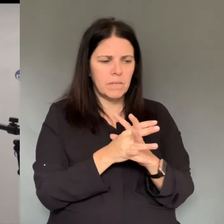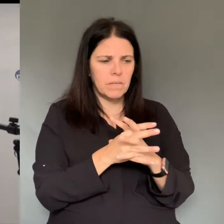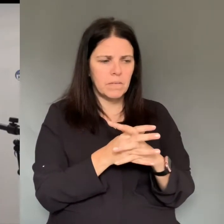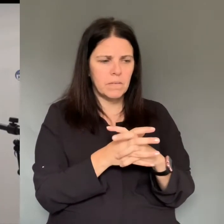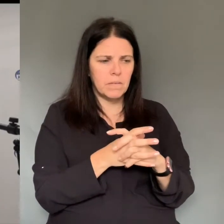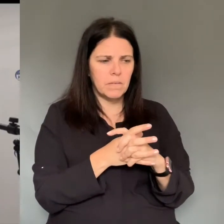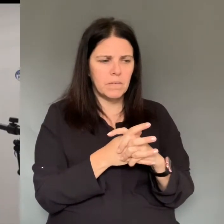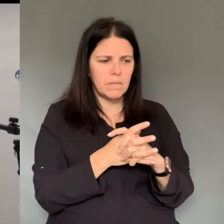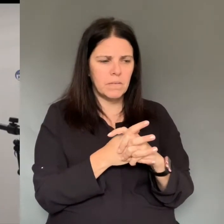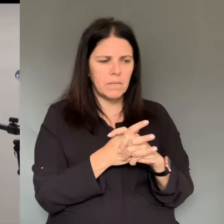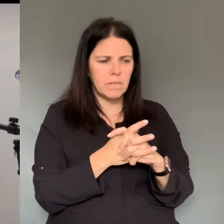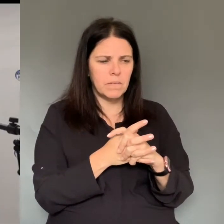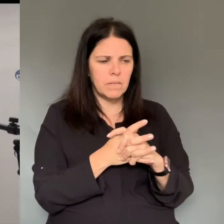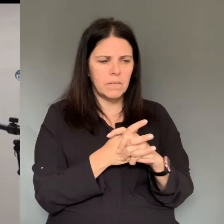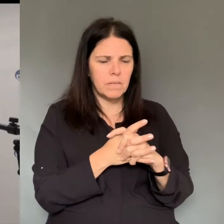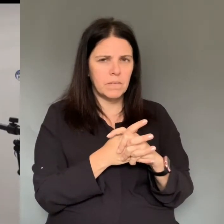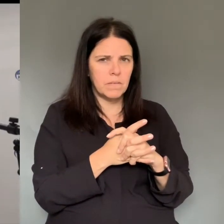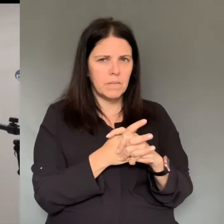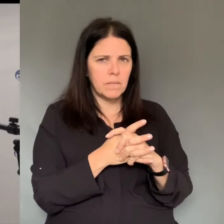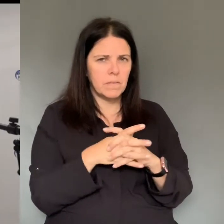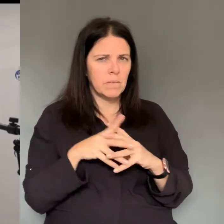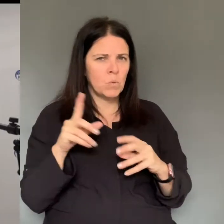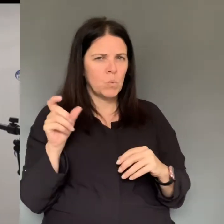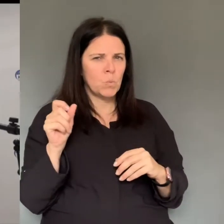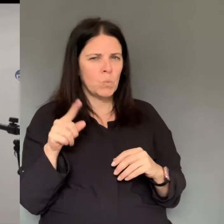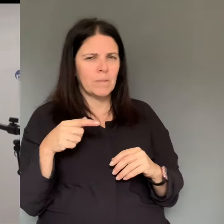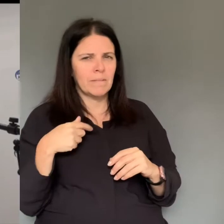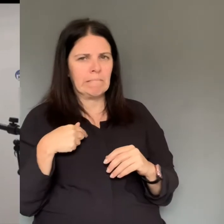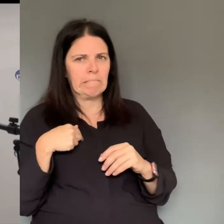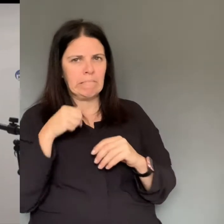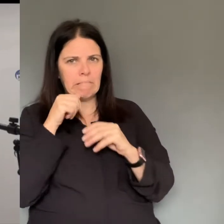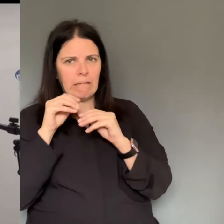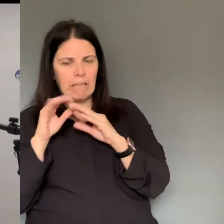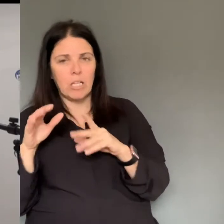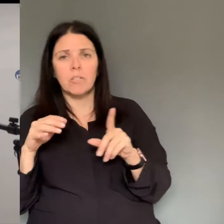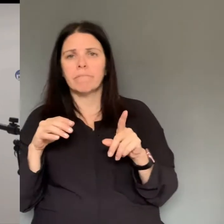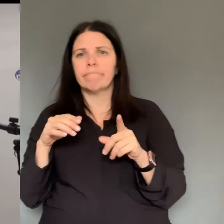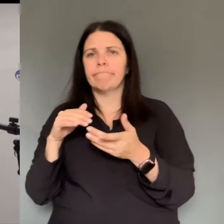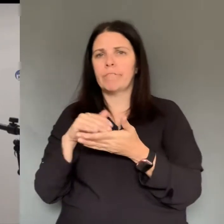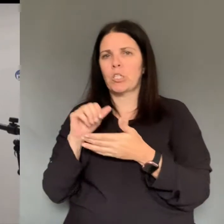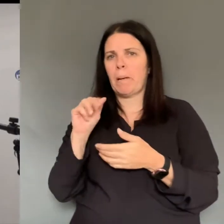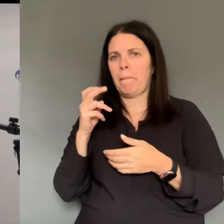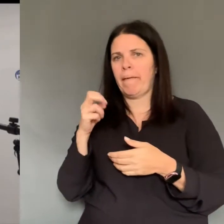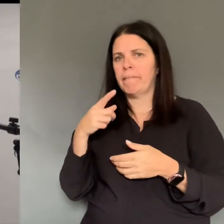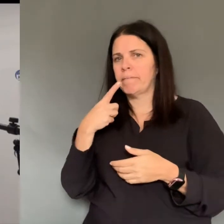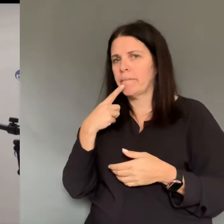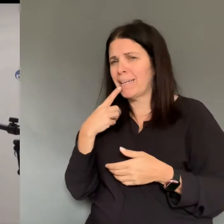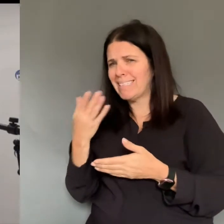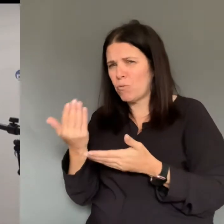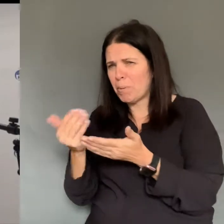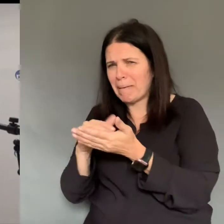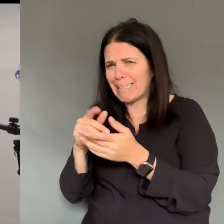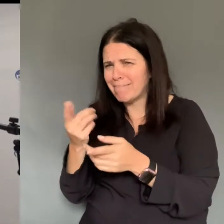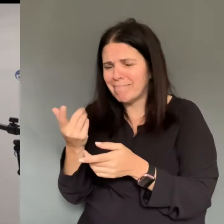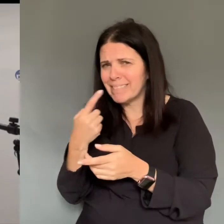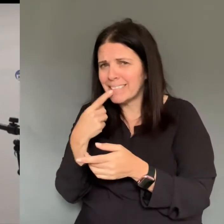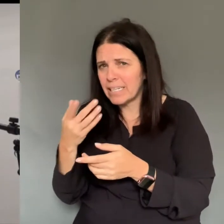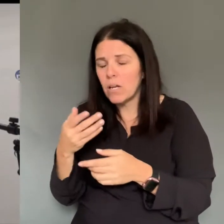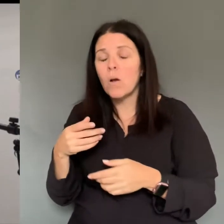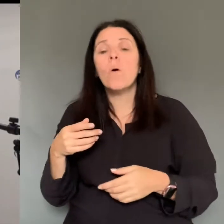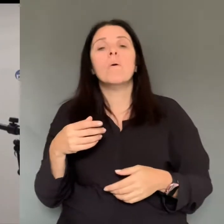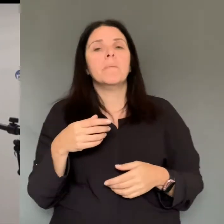this point. We heard FDA approved a test kit in US for point of care tests. We really have to be careful